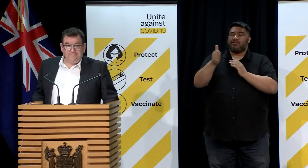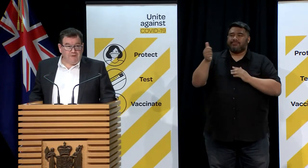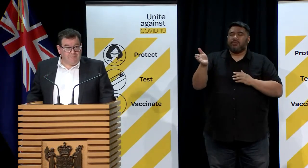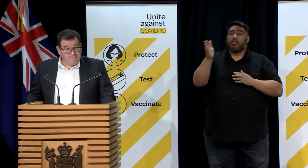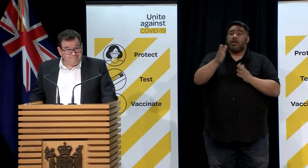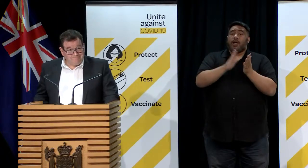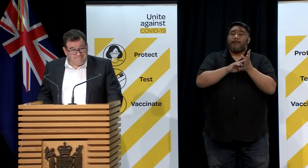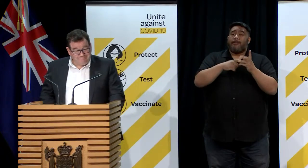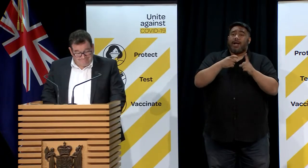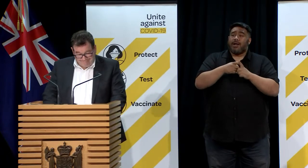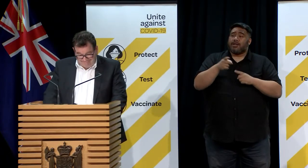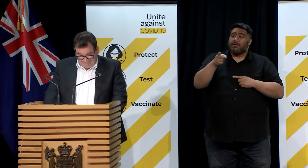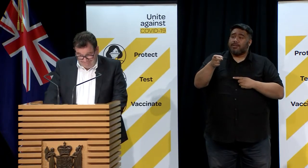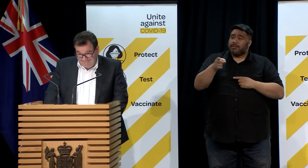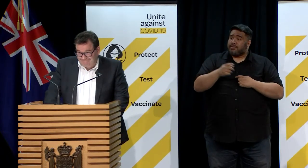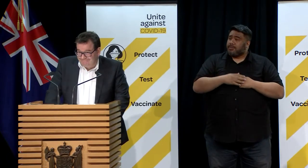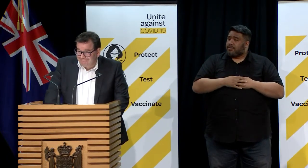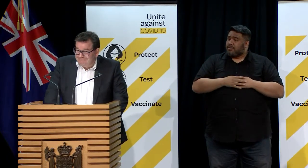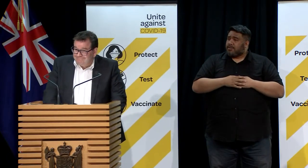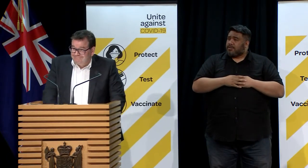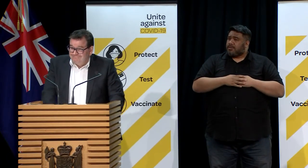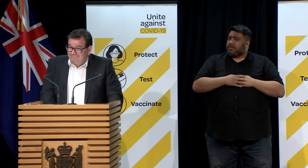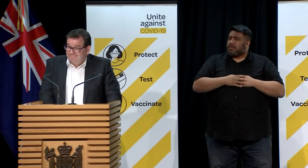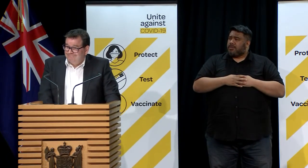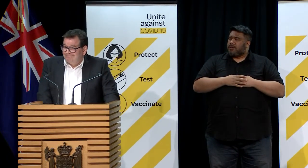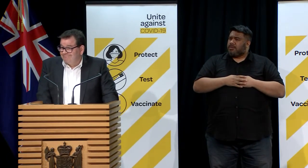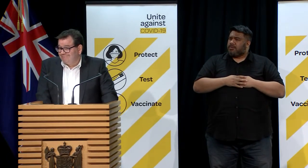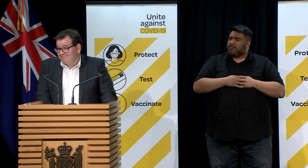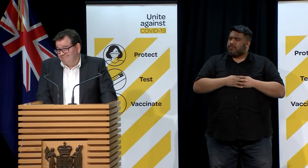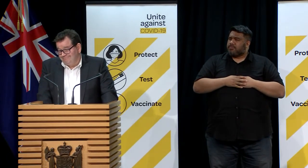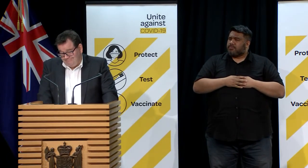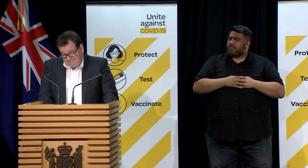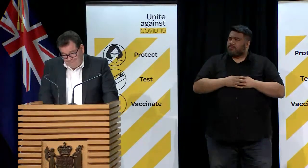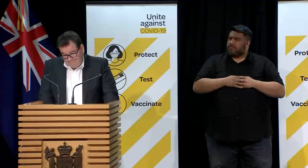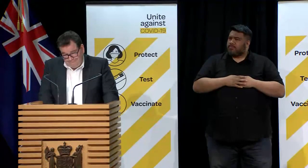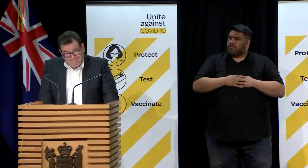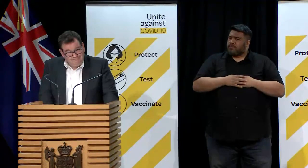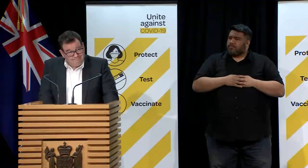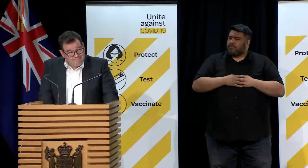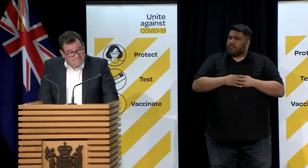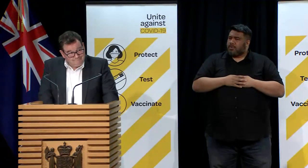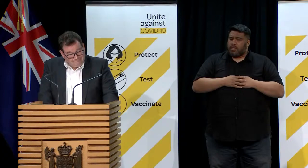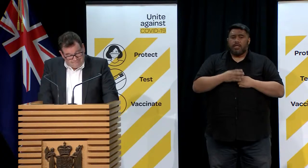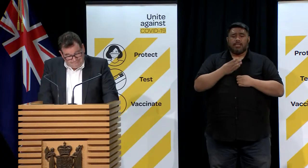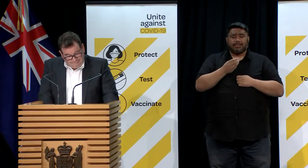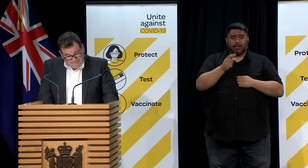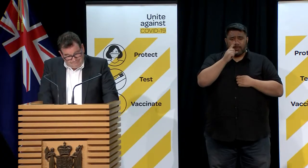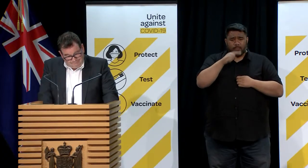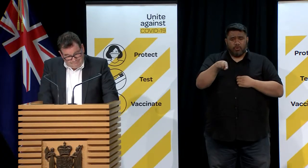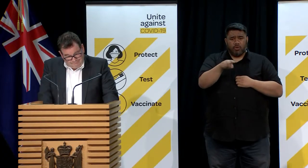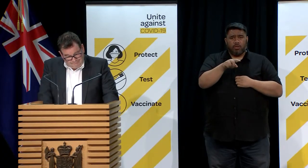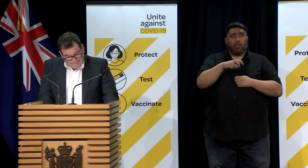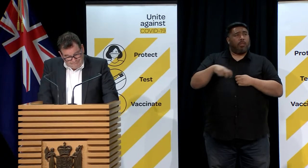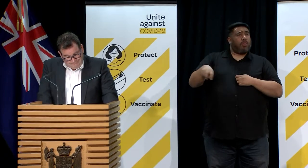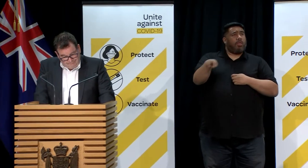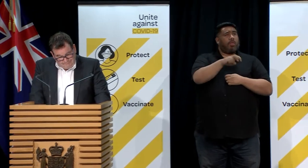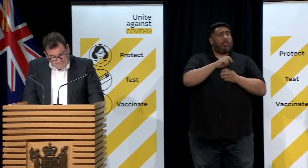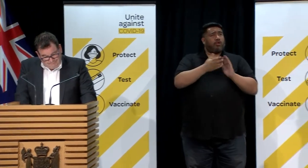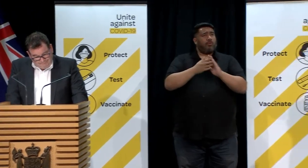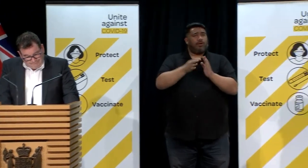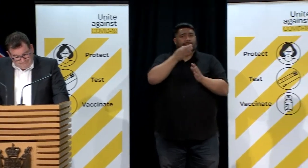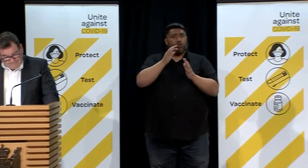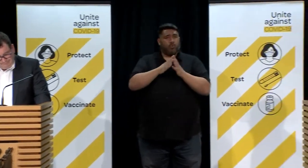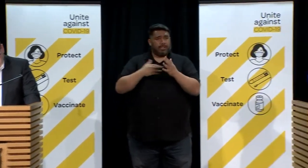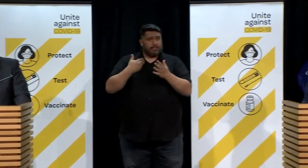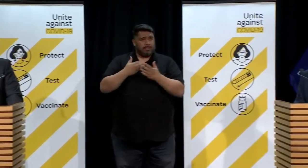Henry. Dr. Bloomfield, of the cases that have been infectious in the community over the past few weeks, is there any indication that any of